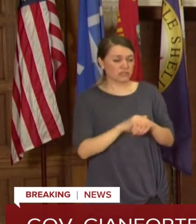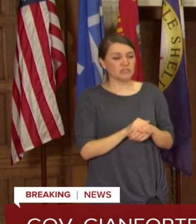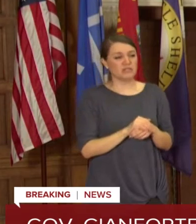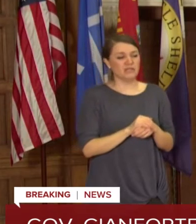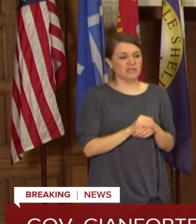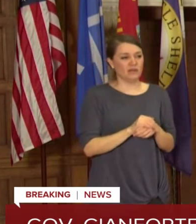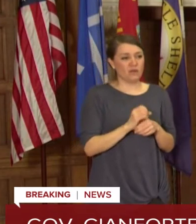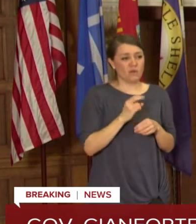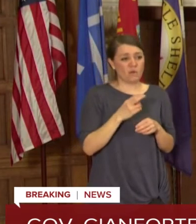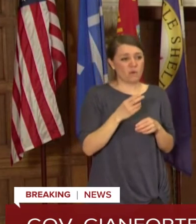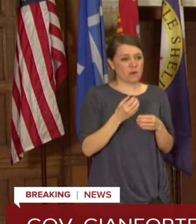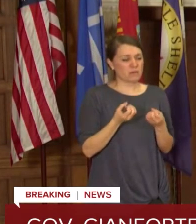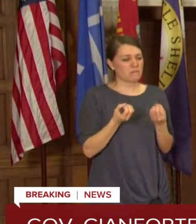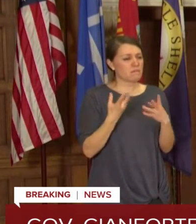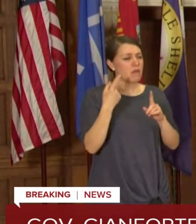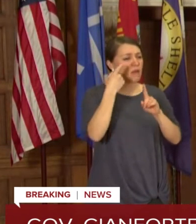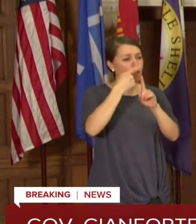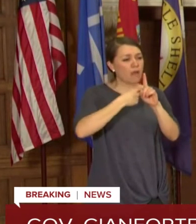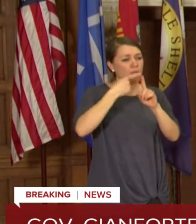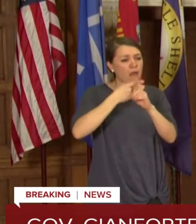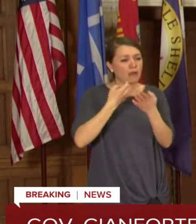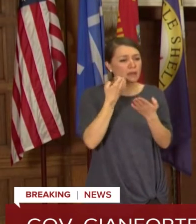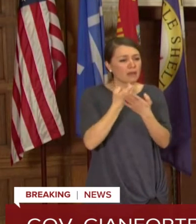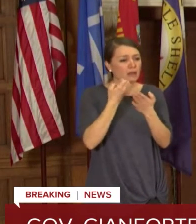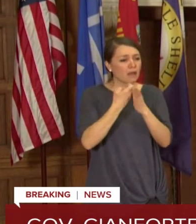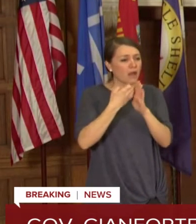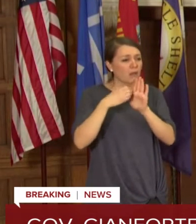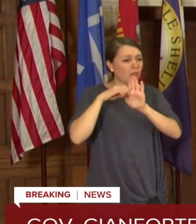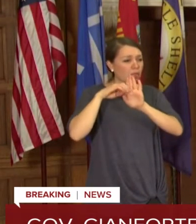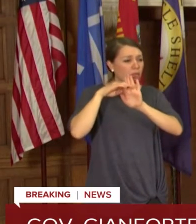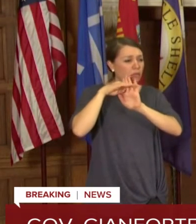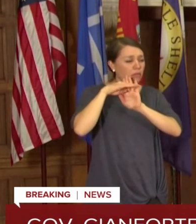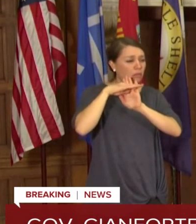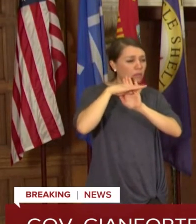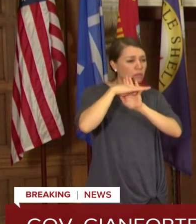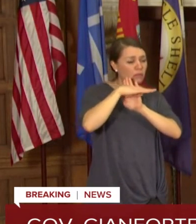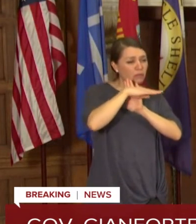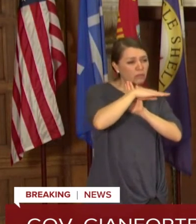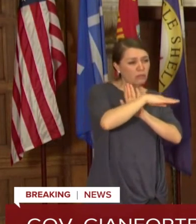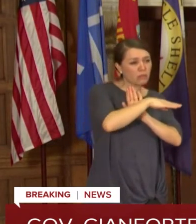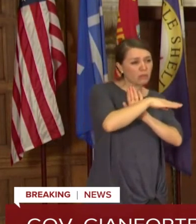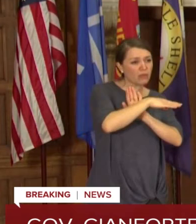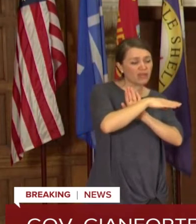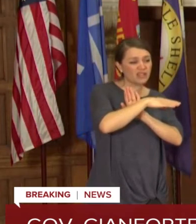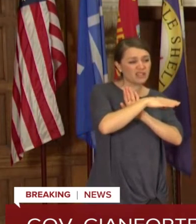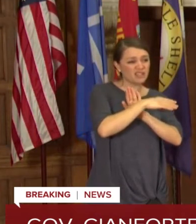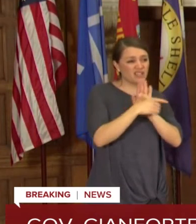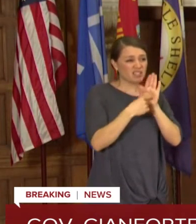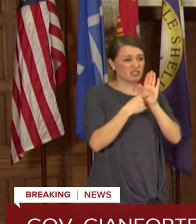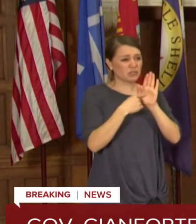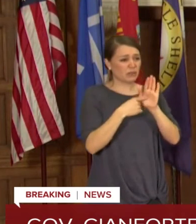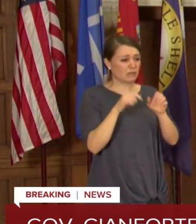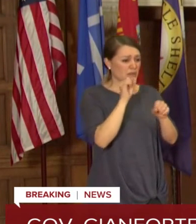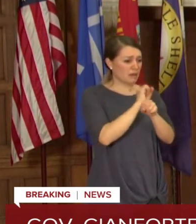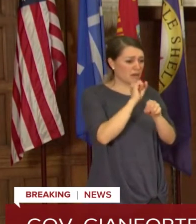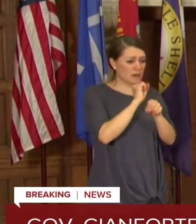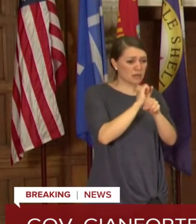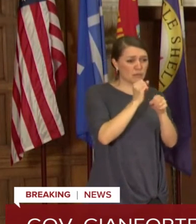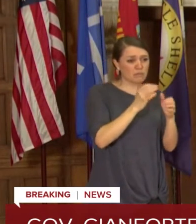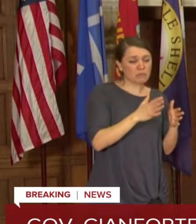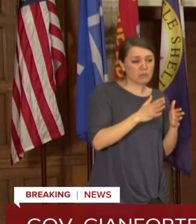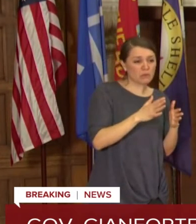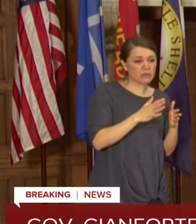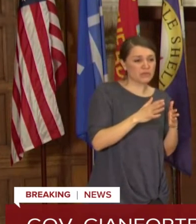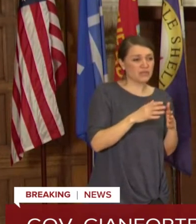of economic downturn that was a result of both their employees and their customers having to change